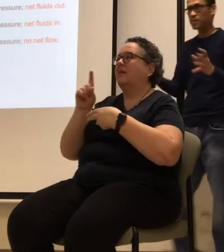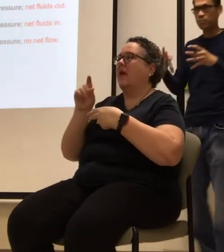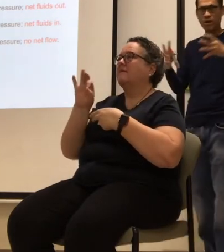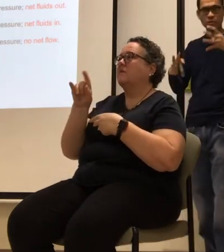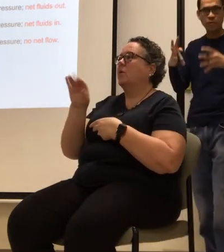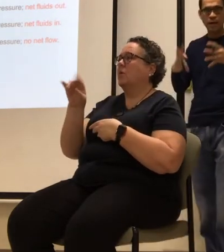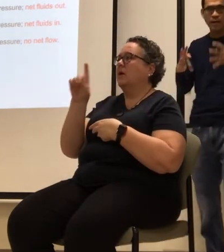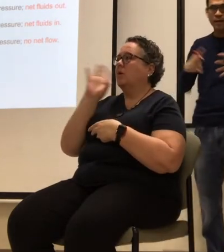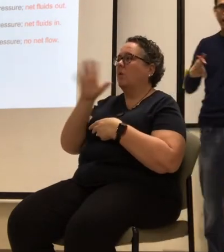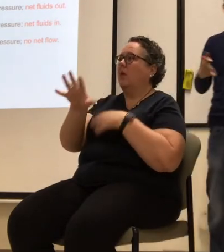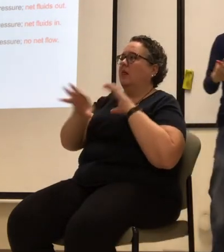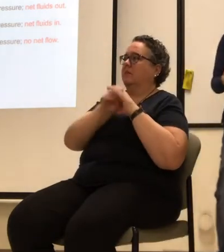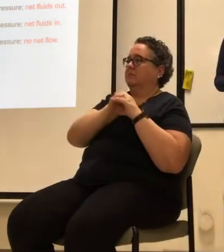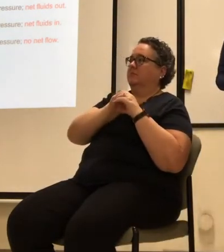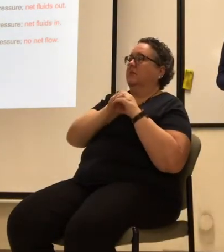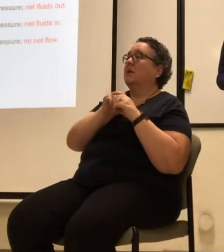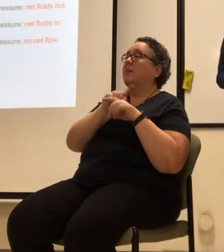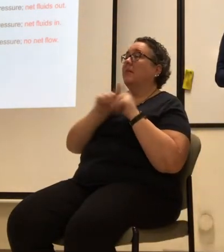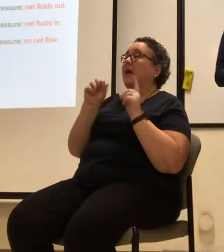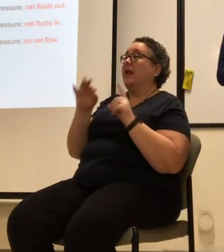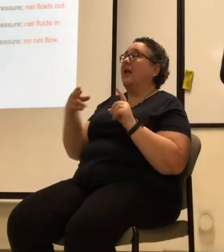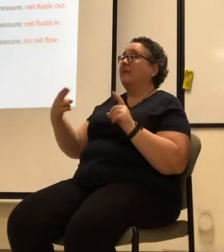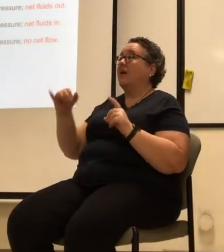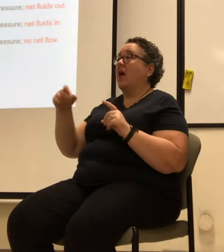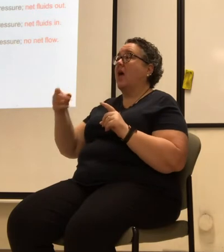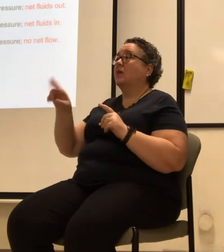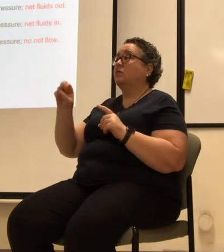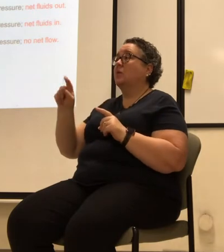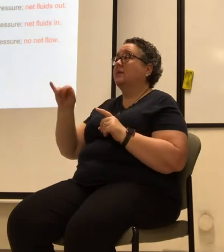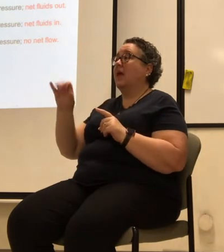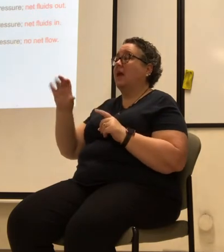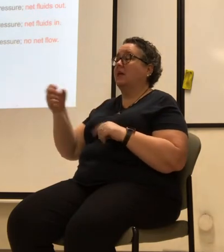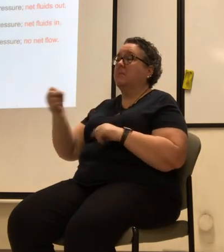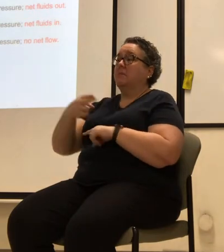tonicity and this pressure thing, they kind of go hand in hand, right?